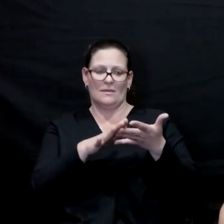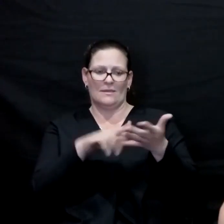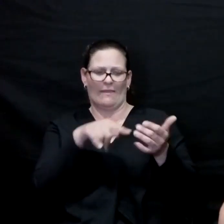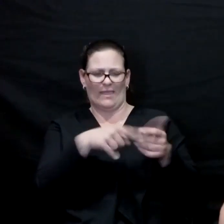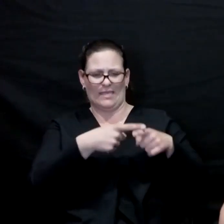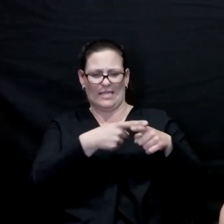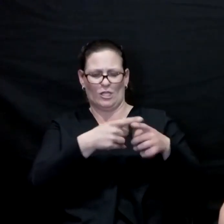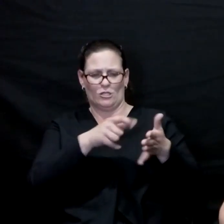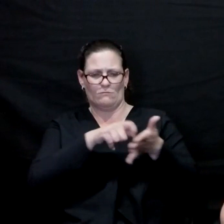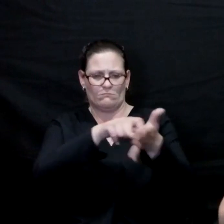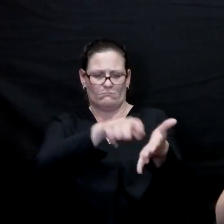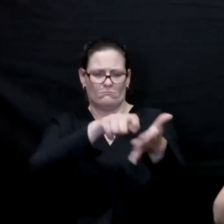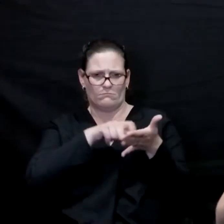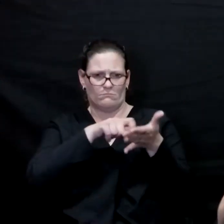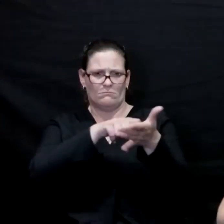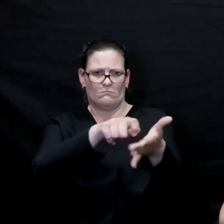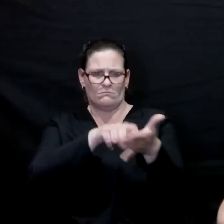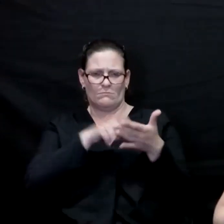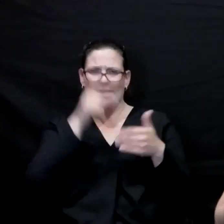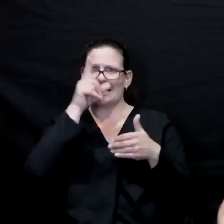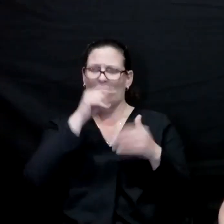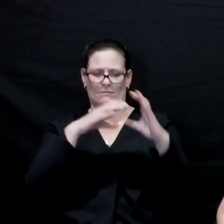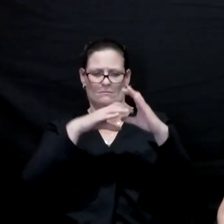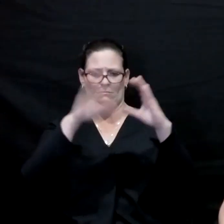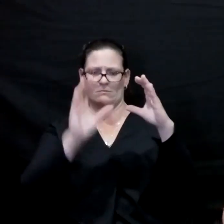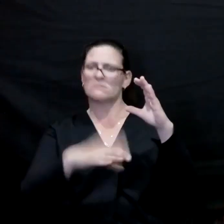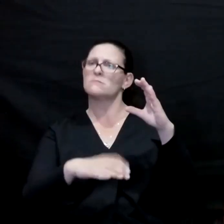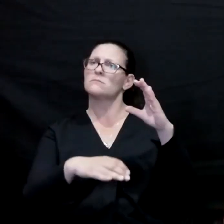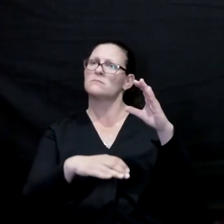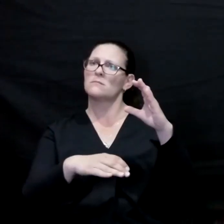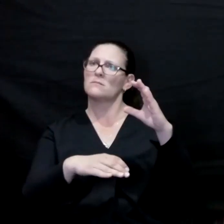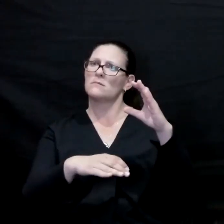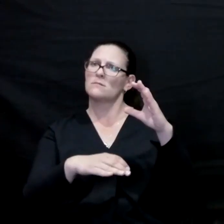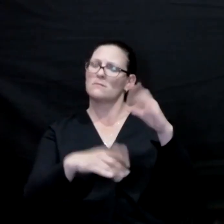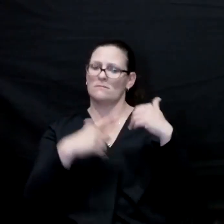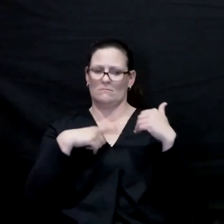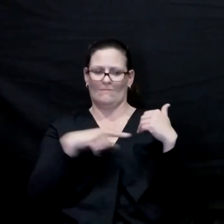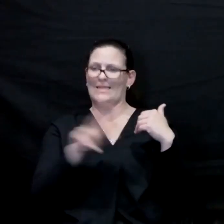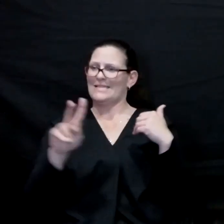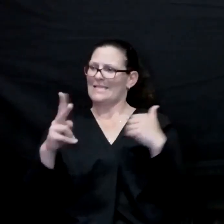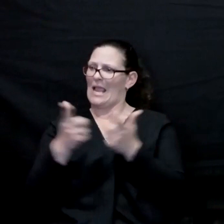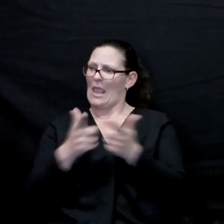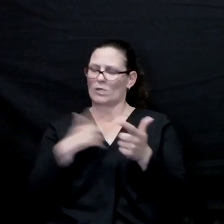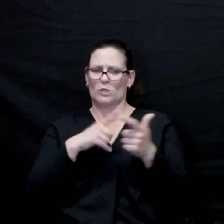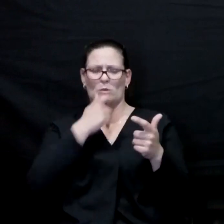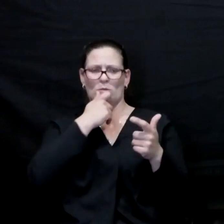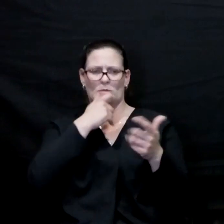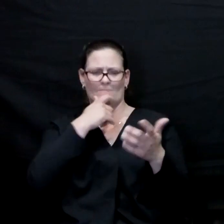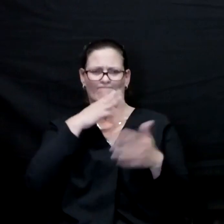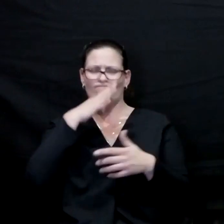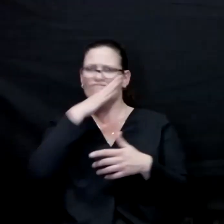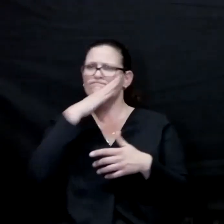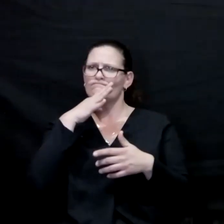anybody out there listening, but it's not as good as their Auslan. But the planner can't sign or